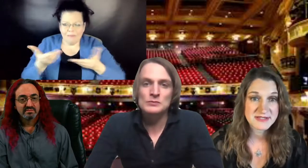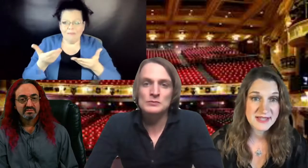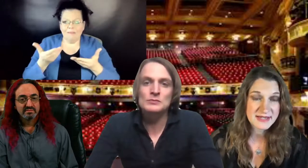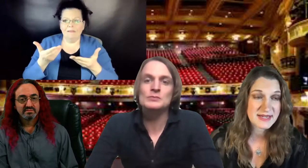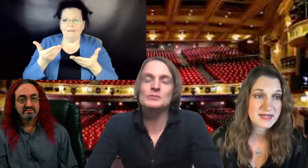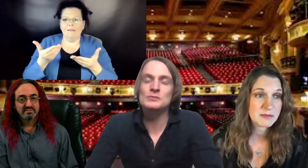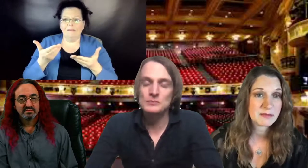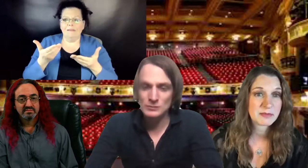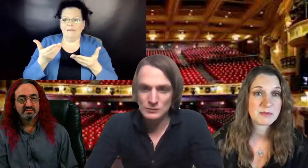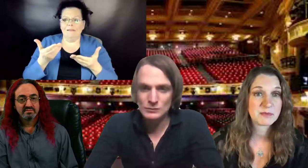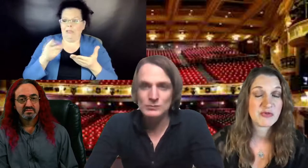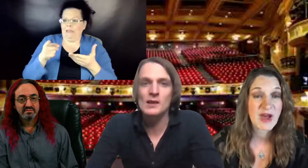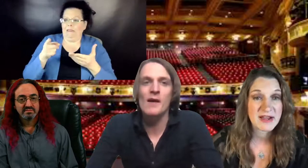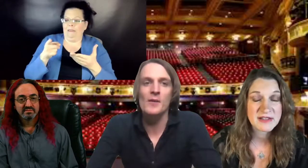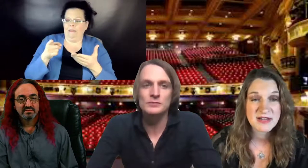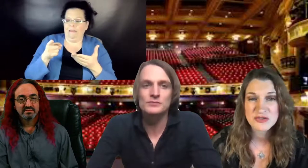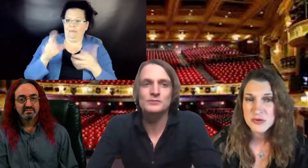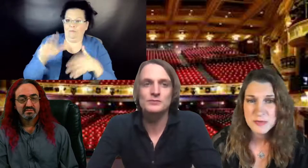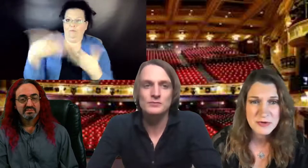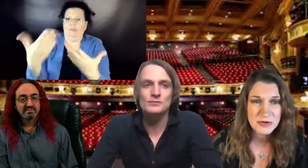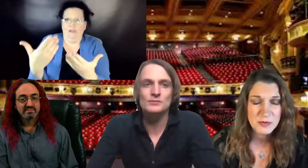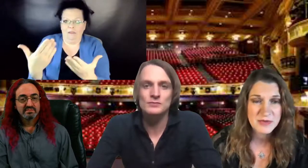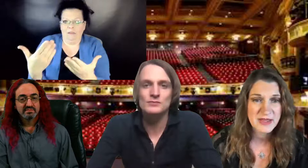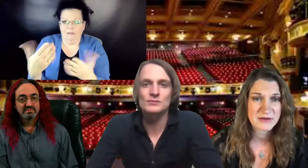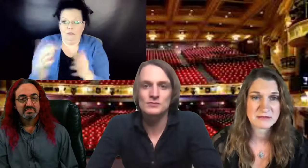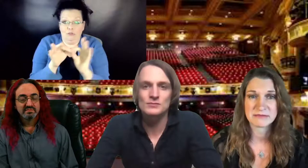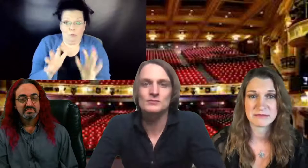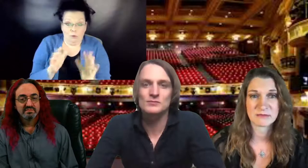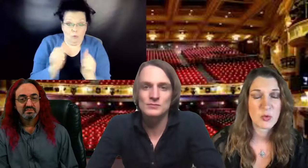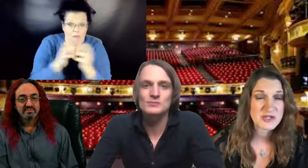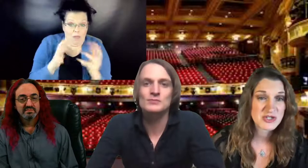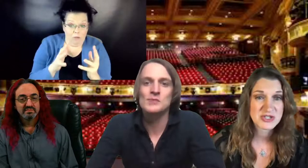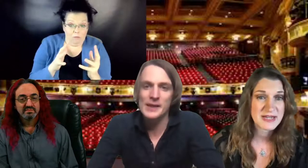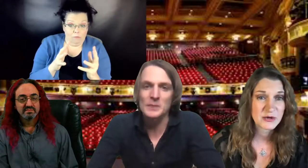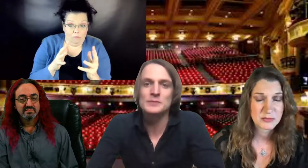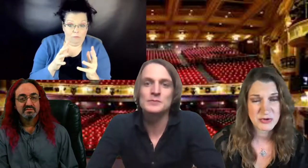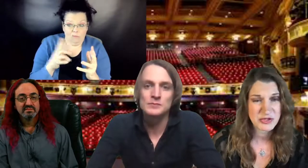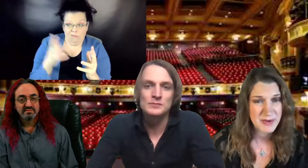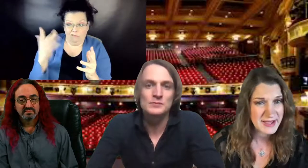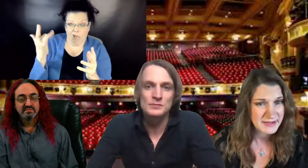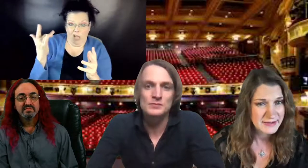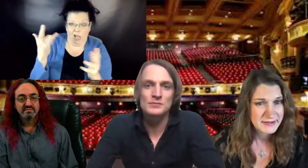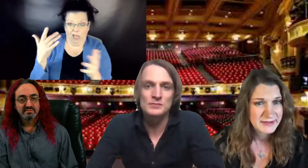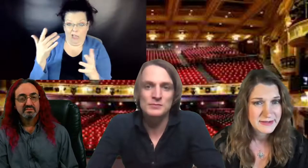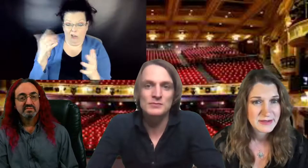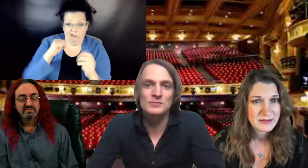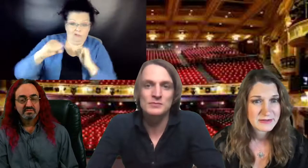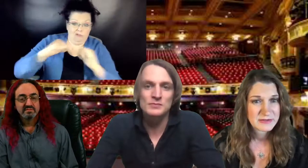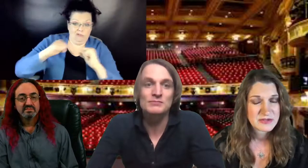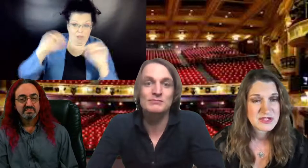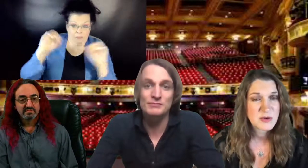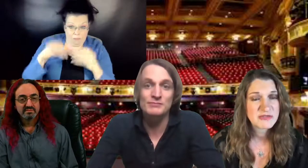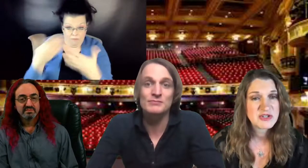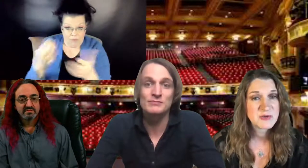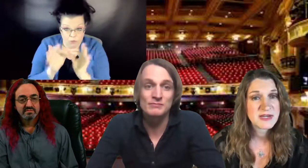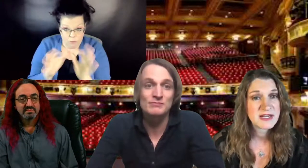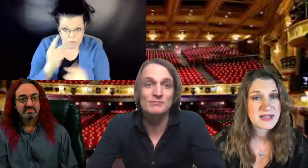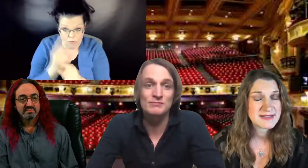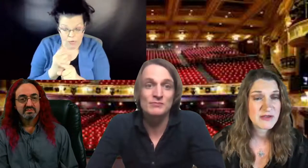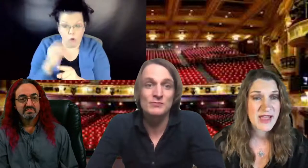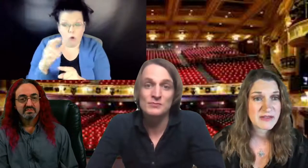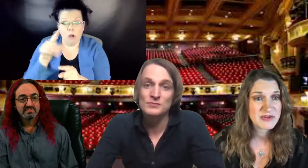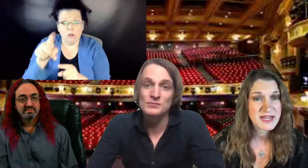those things that he provided the interpreter without questioning or pushback. Did you have to do